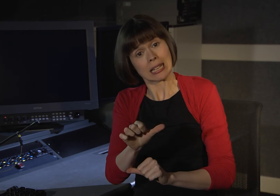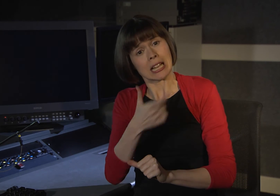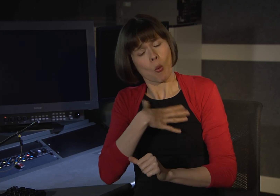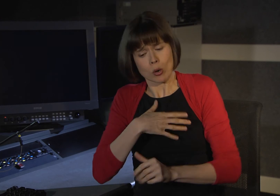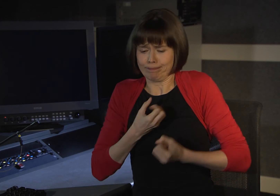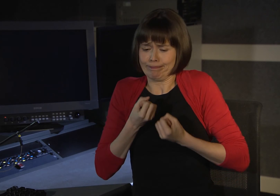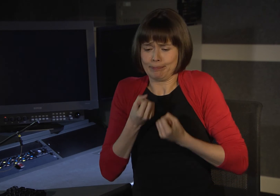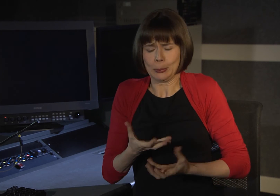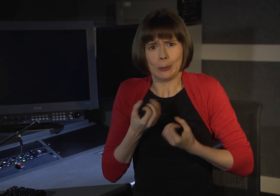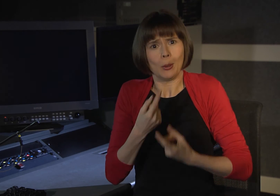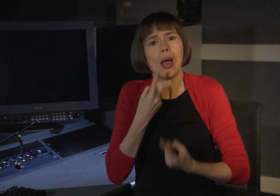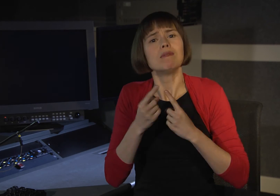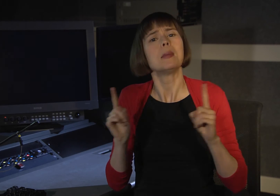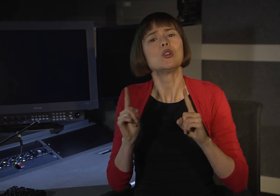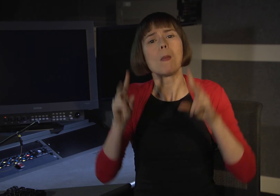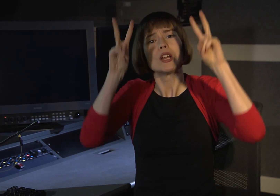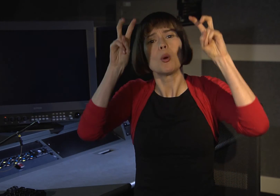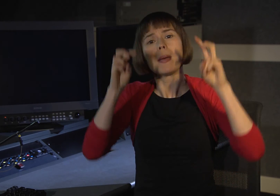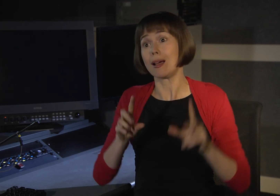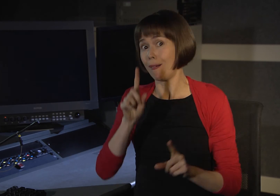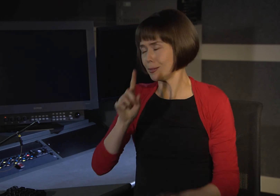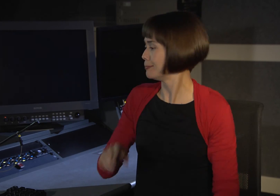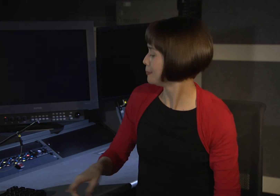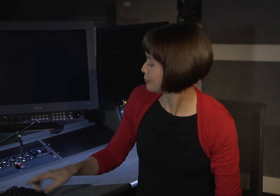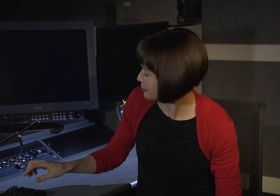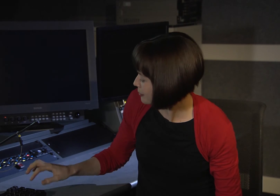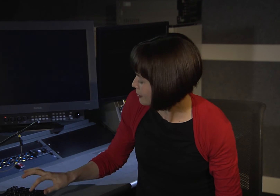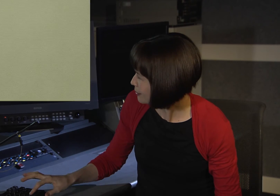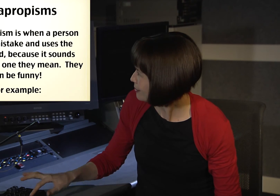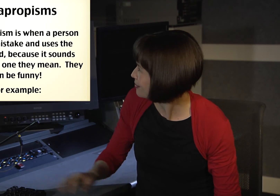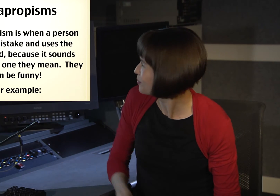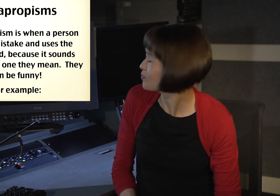So next, I'd like to talk to you a little bit about the topic of